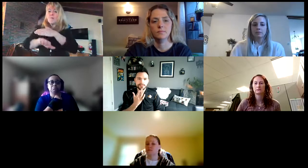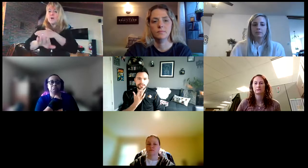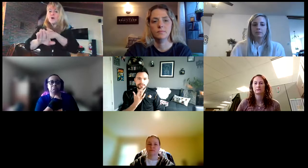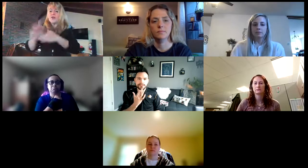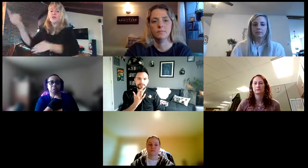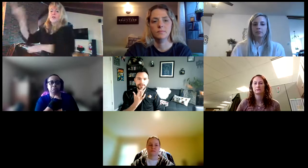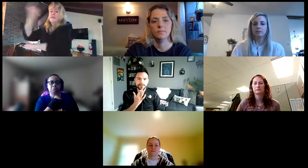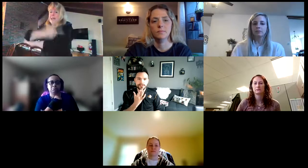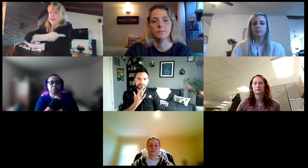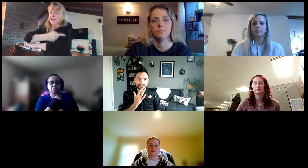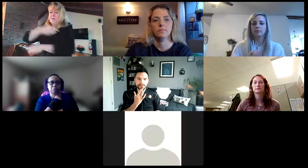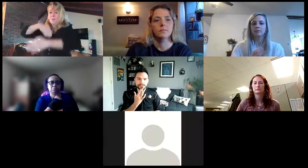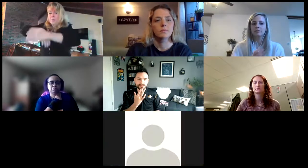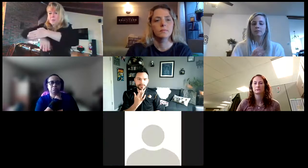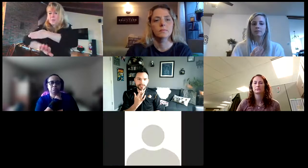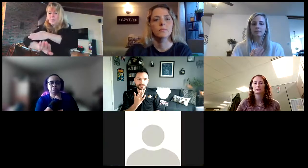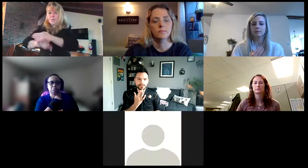your birthday.